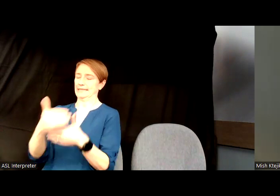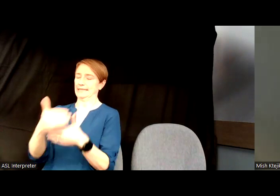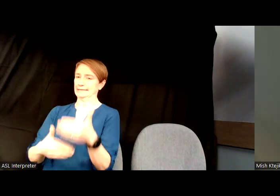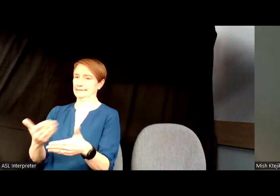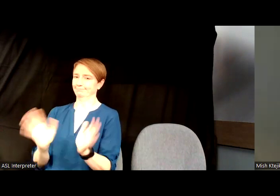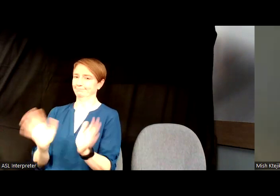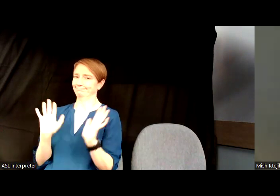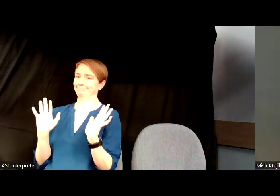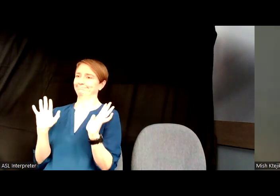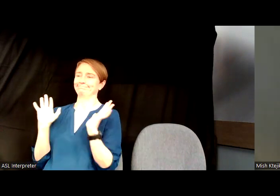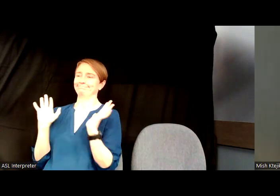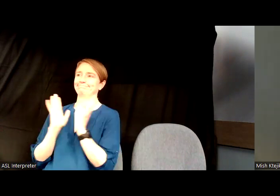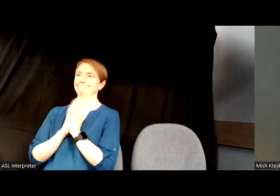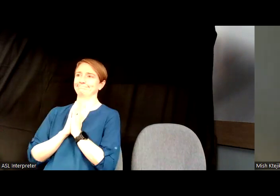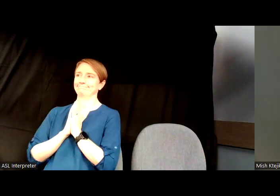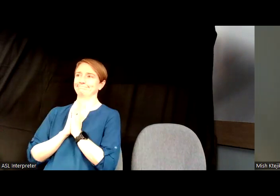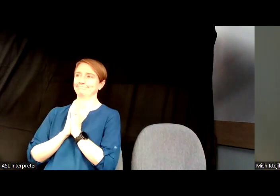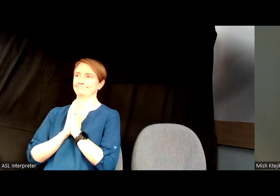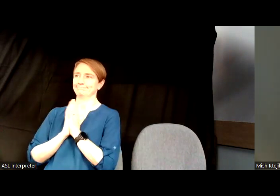Other than that.